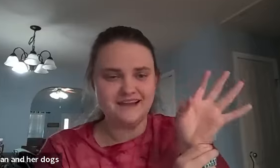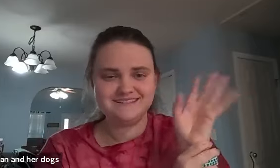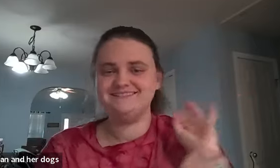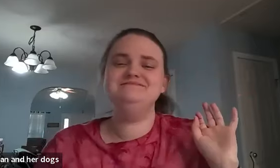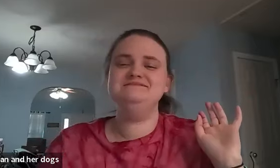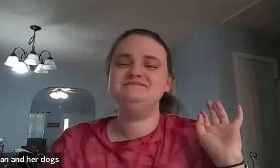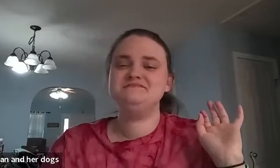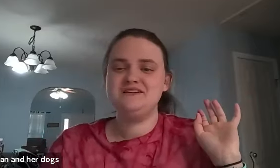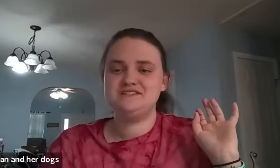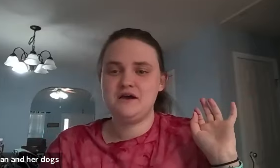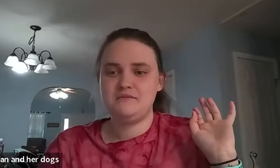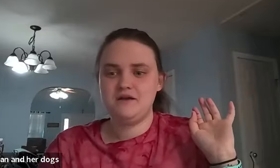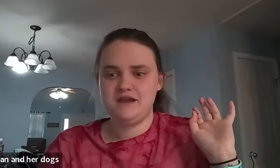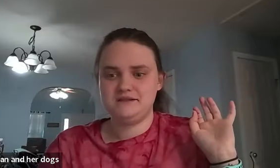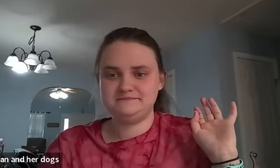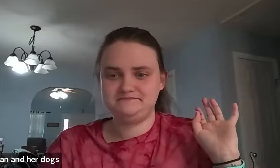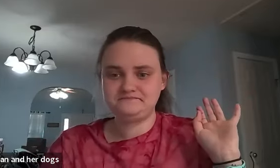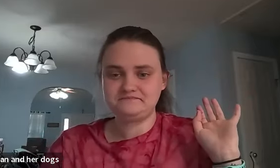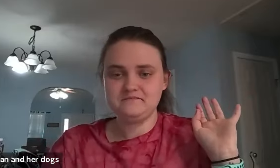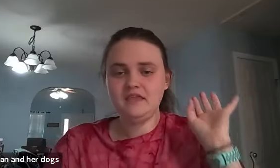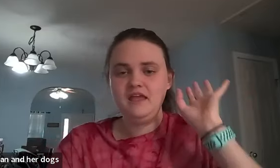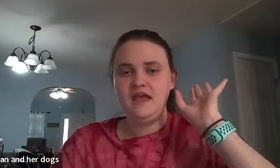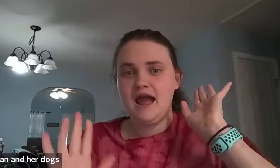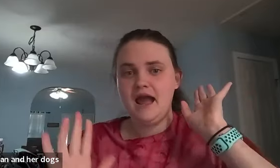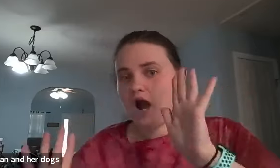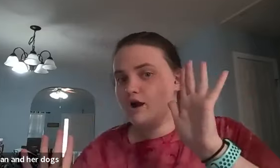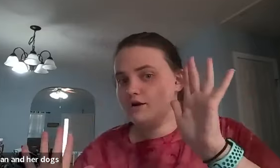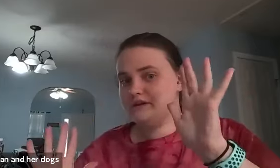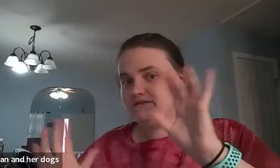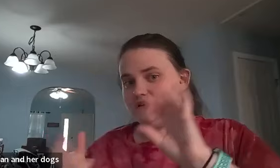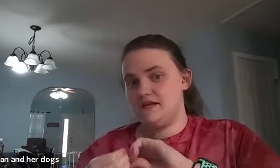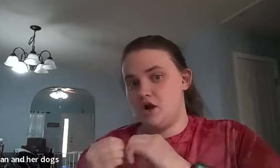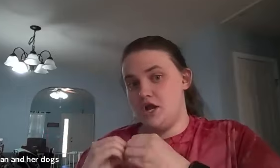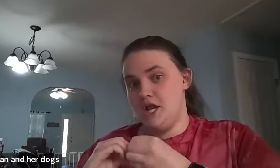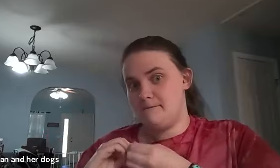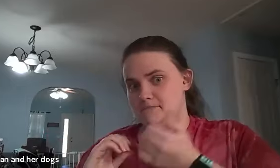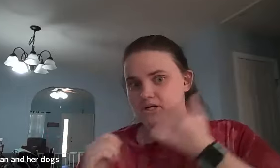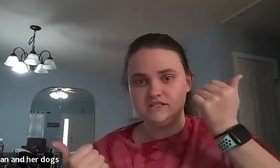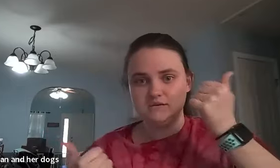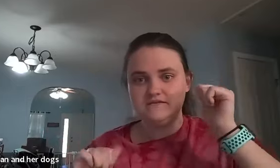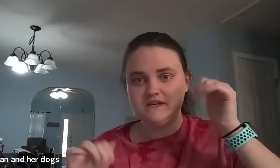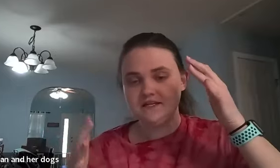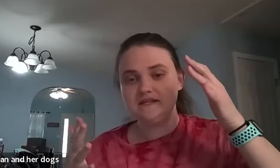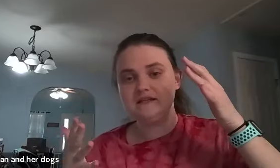fast. So, all right. How are we feeling on numbers? Are we feeling